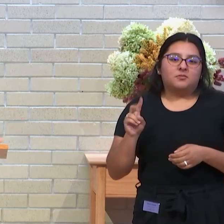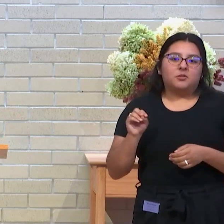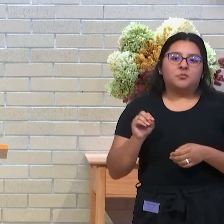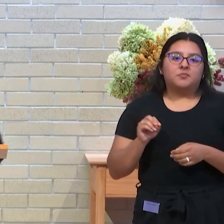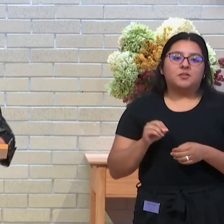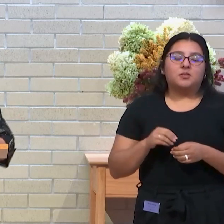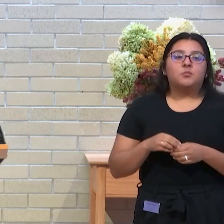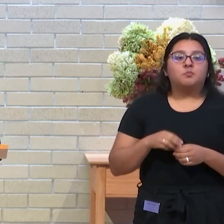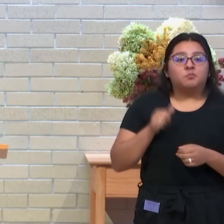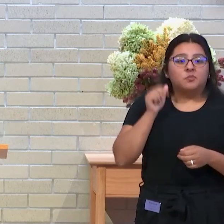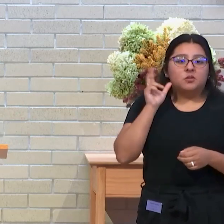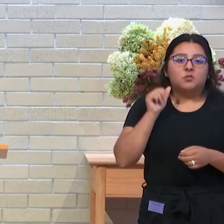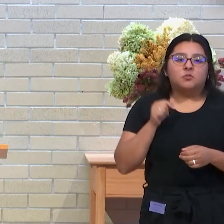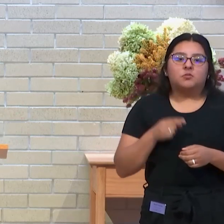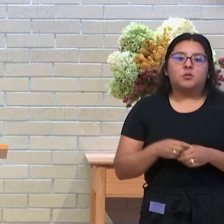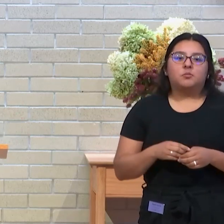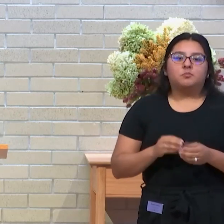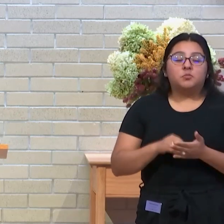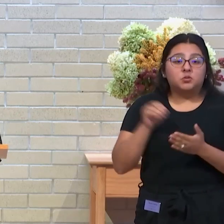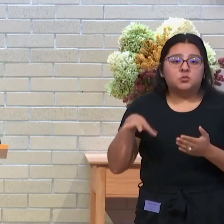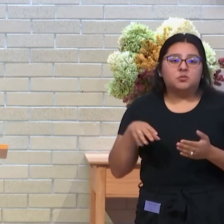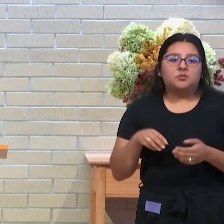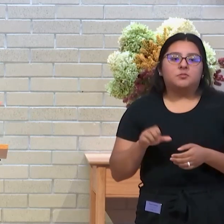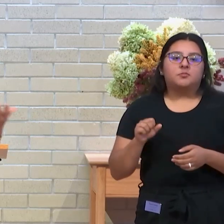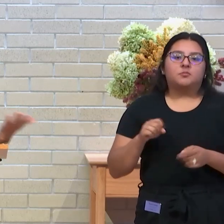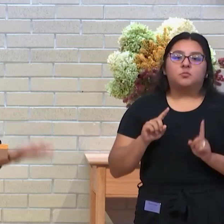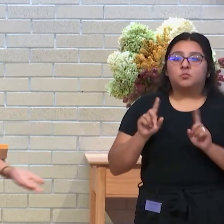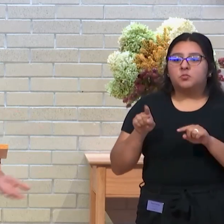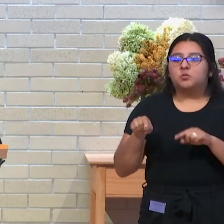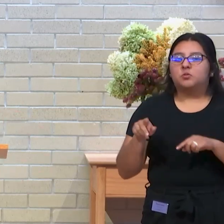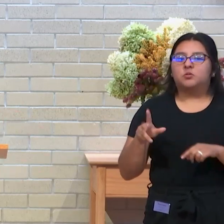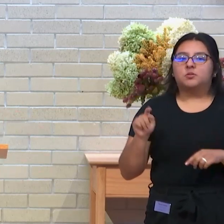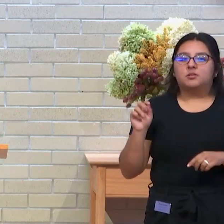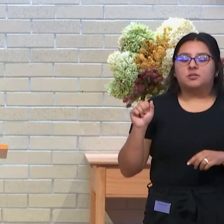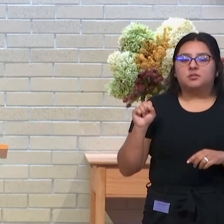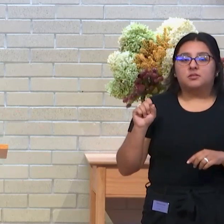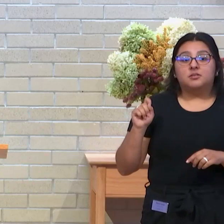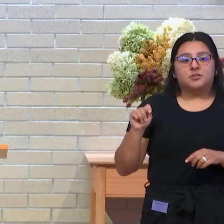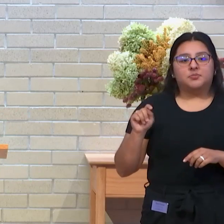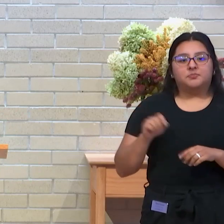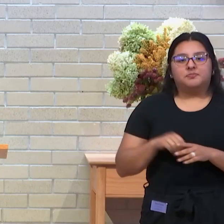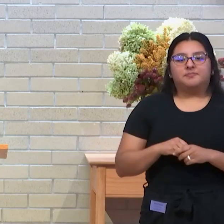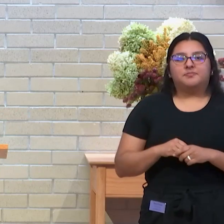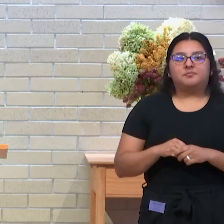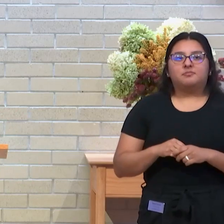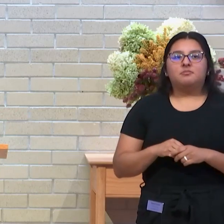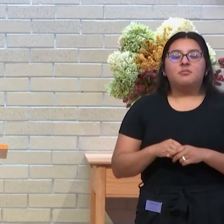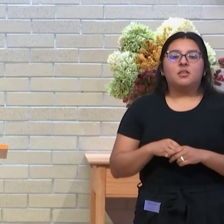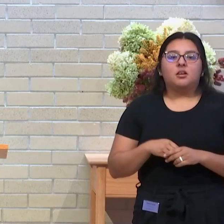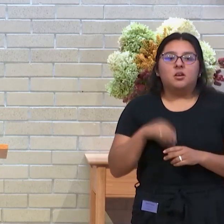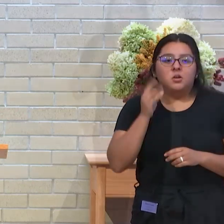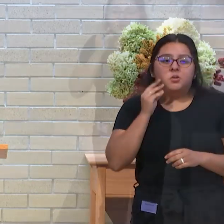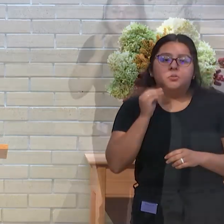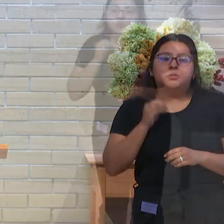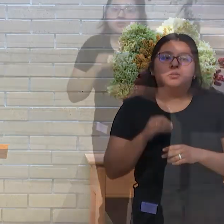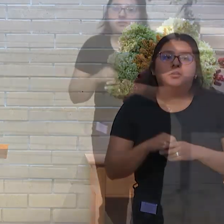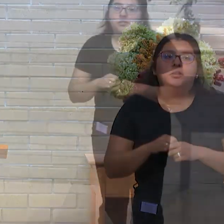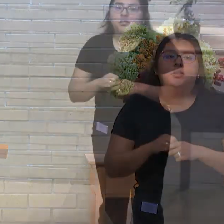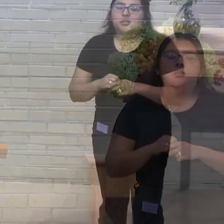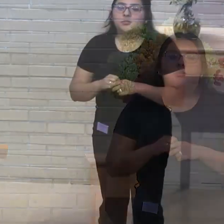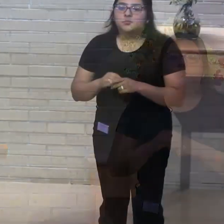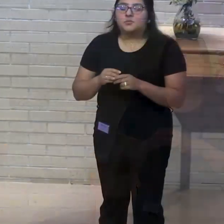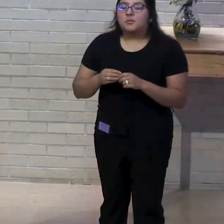from students who have been on SST to give their experience and their take on why SST